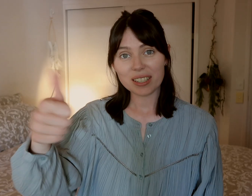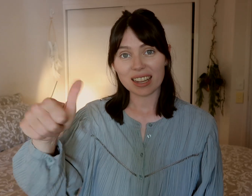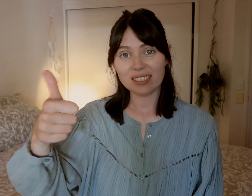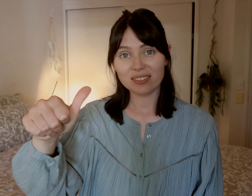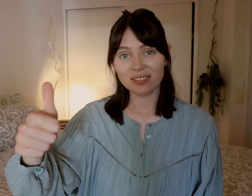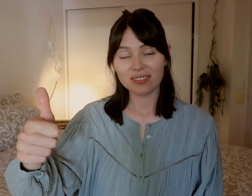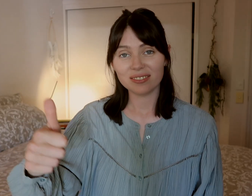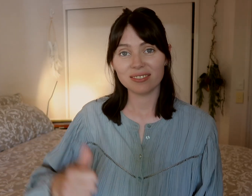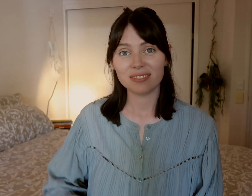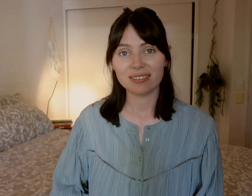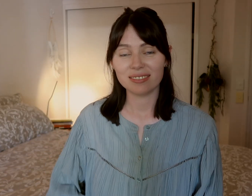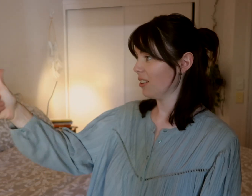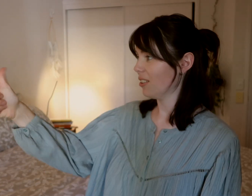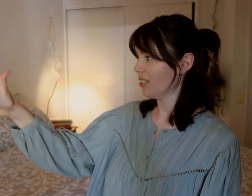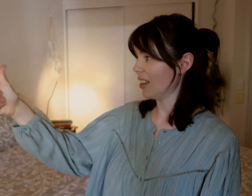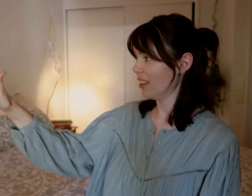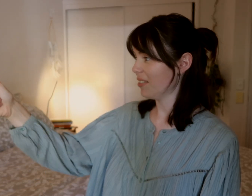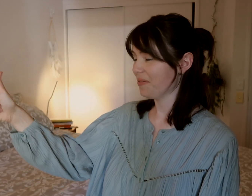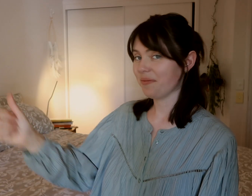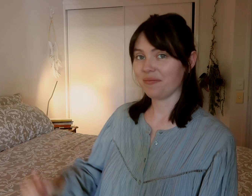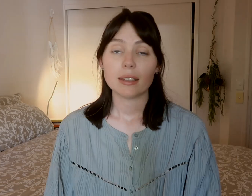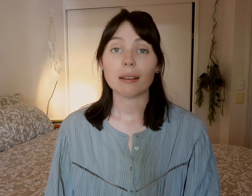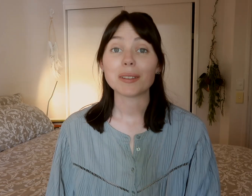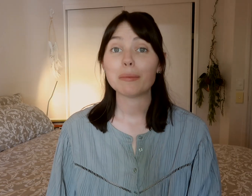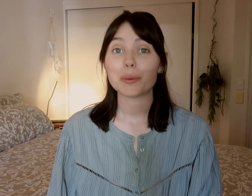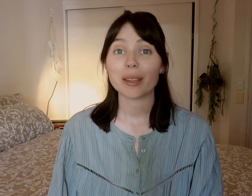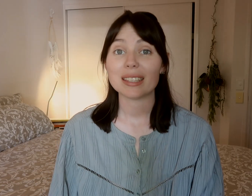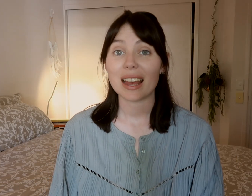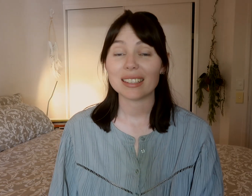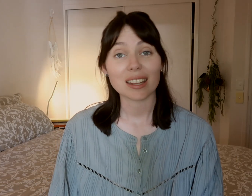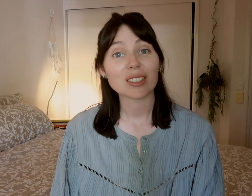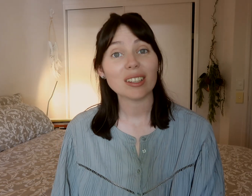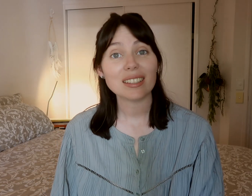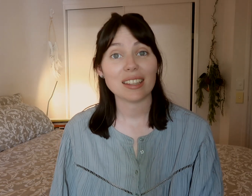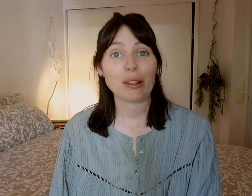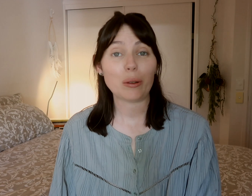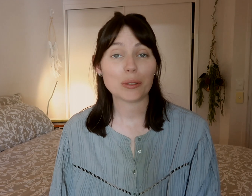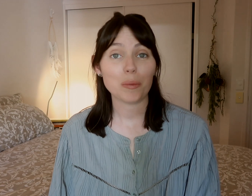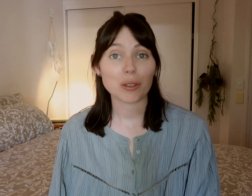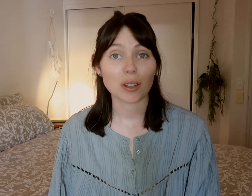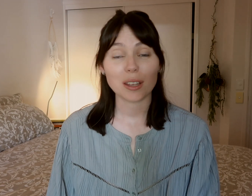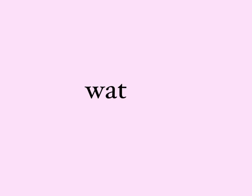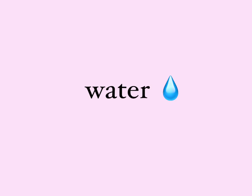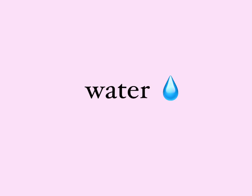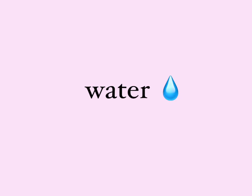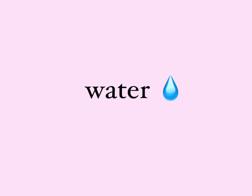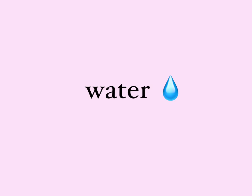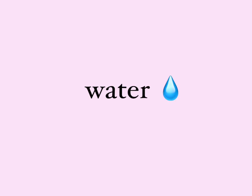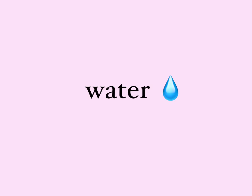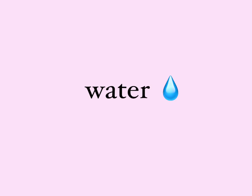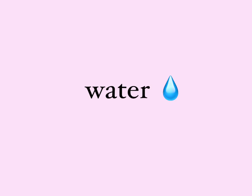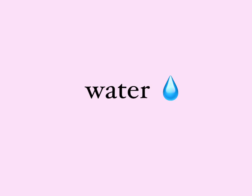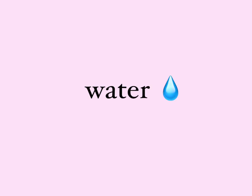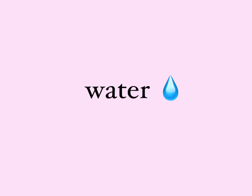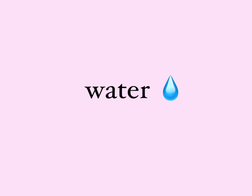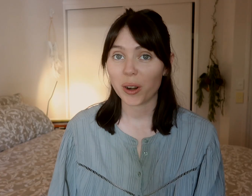done. All done. Sometimes once they start solids they'll also be drinking some water and you might want to offer some water.